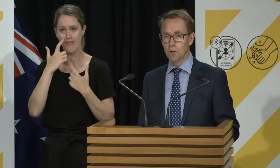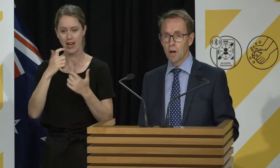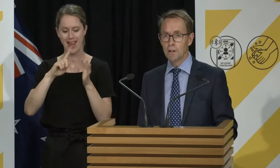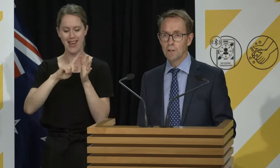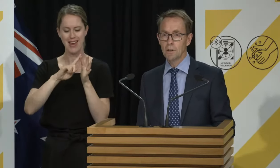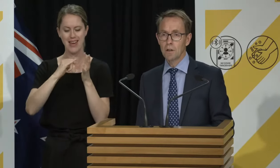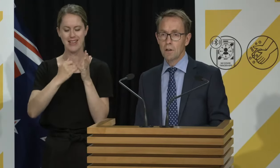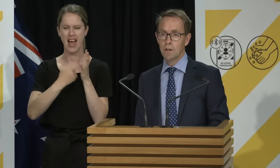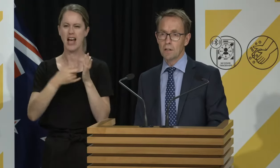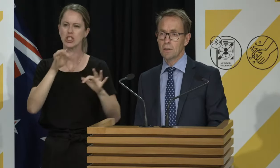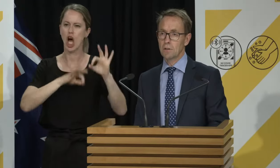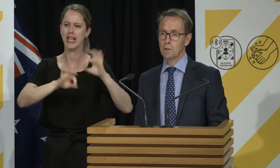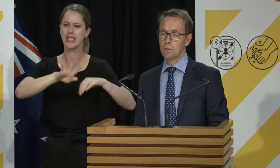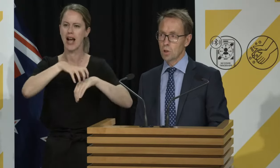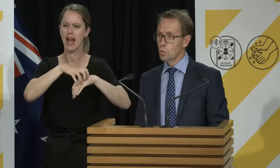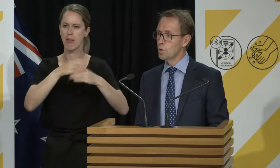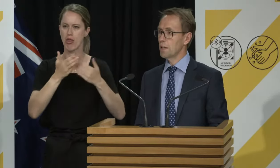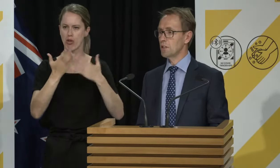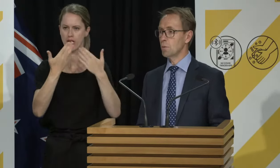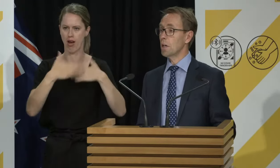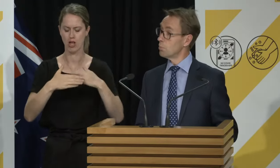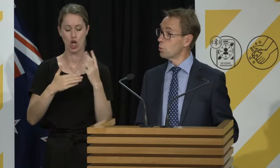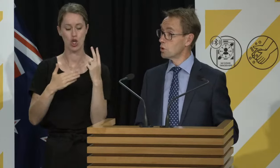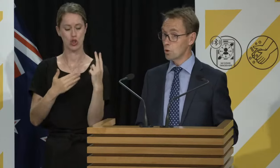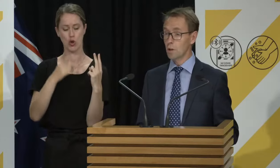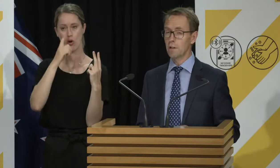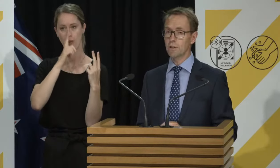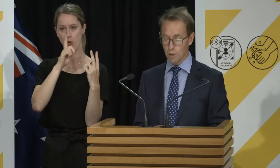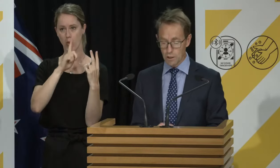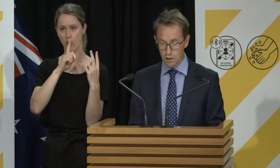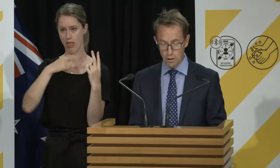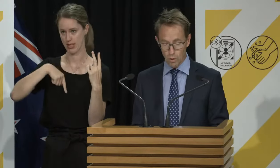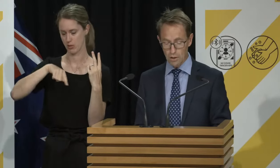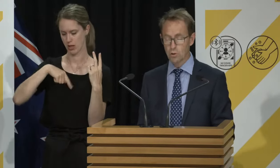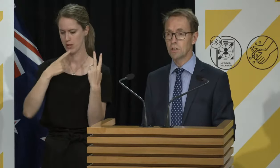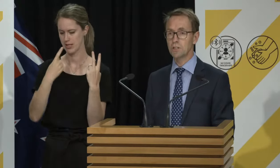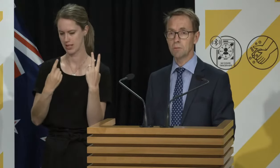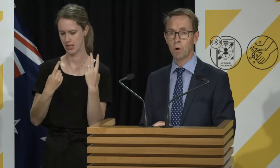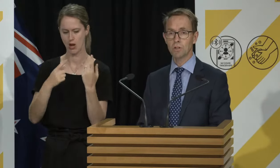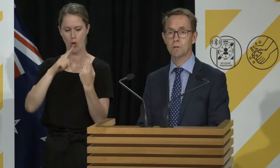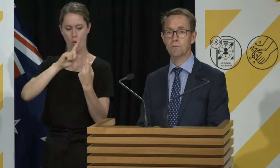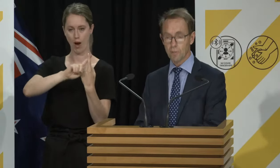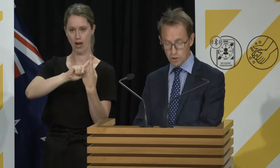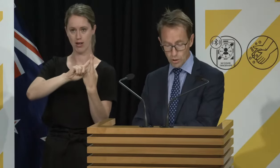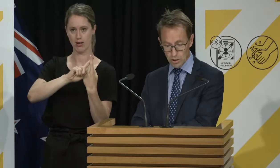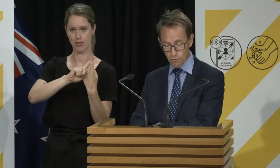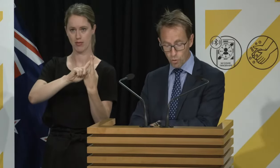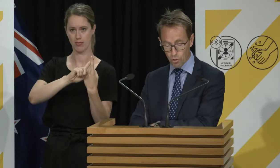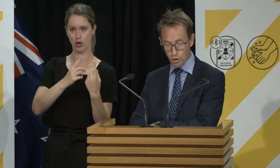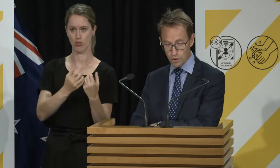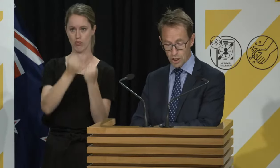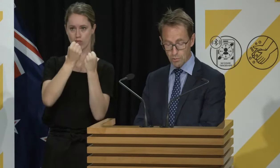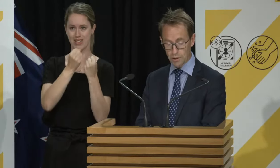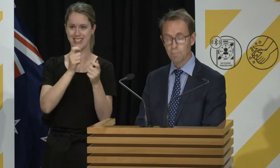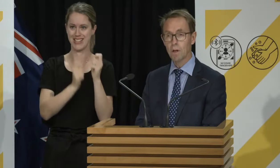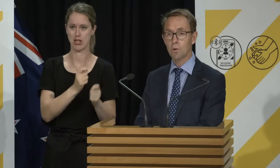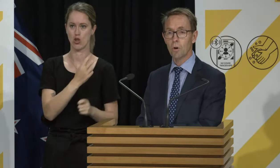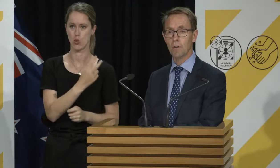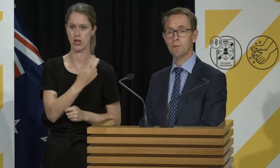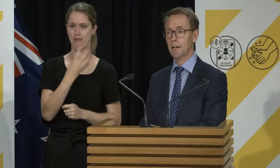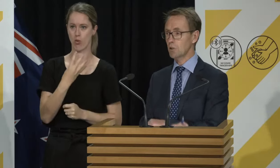ESR overnight that 2 cases we had reported earlier this week, one who tested positive on the 24th of